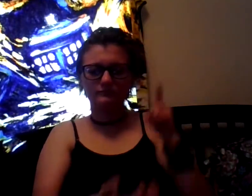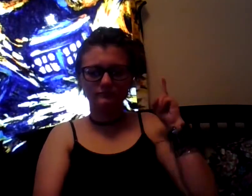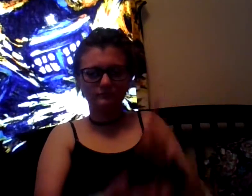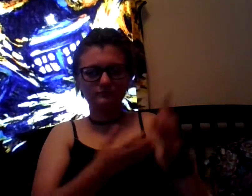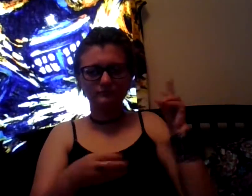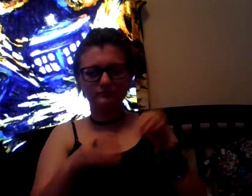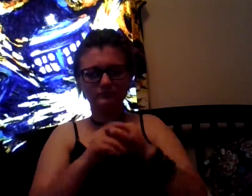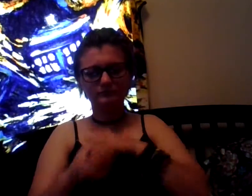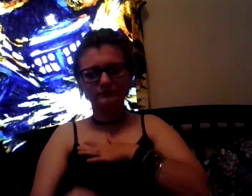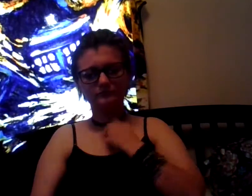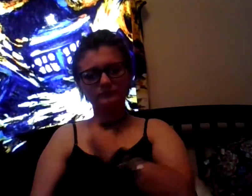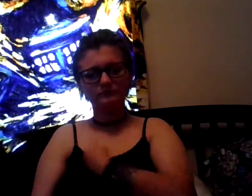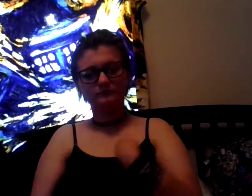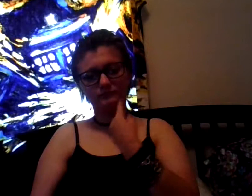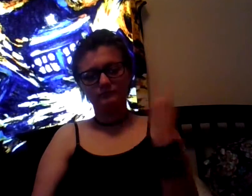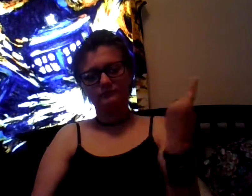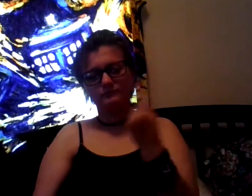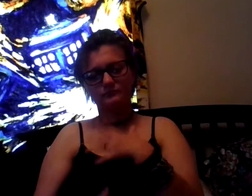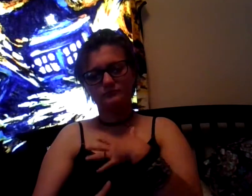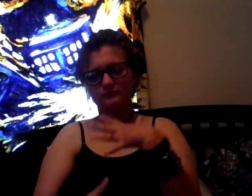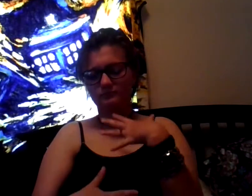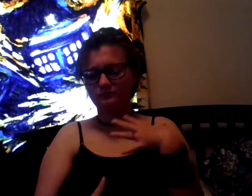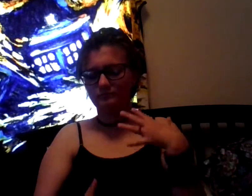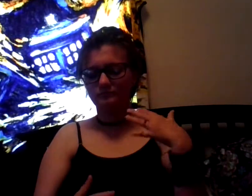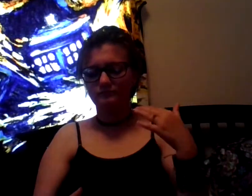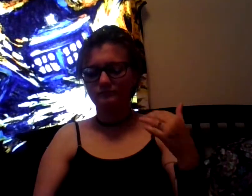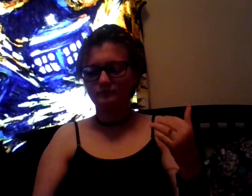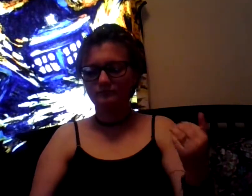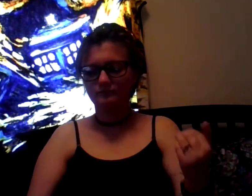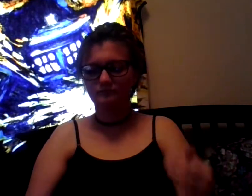rhythm in my chest, just breathe.